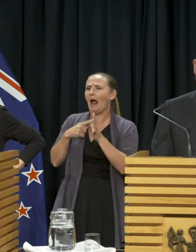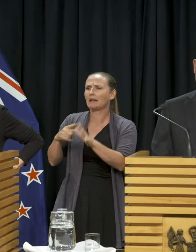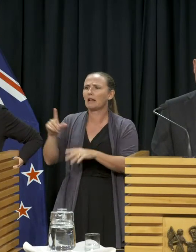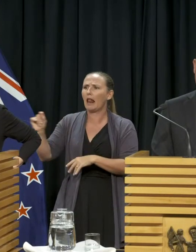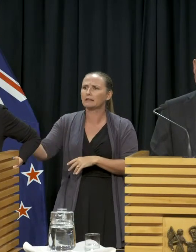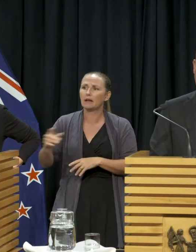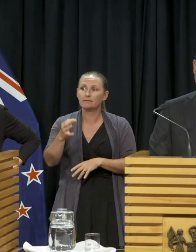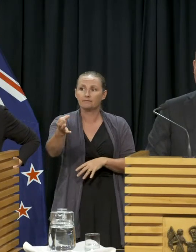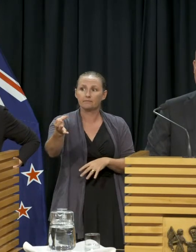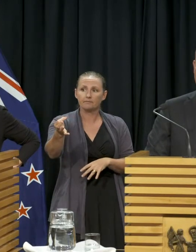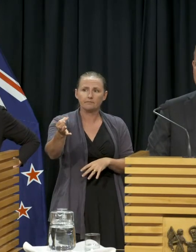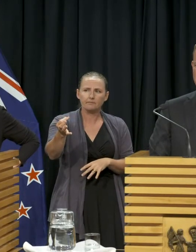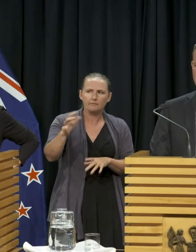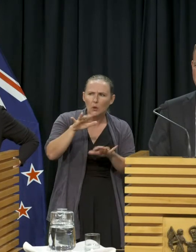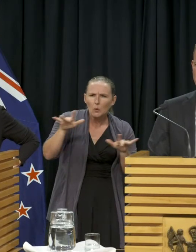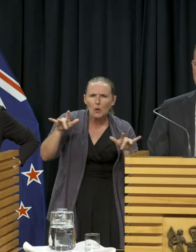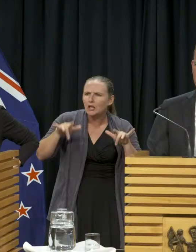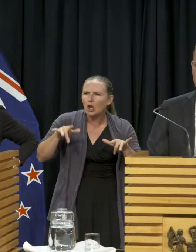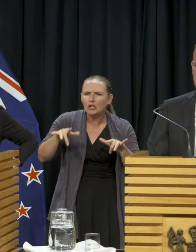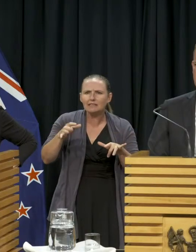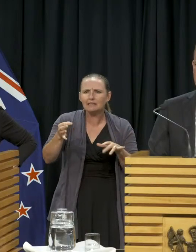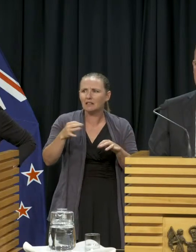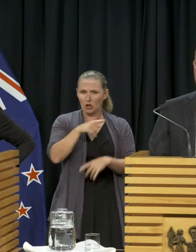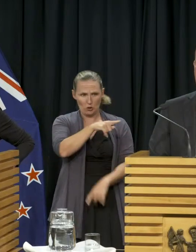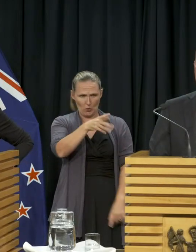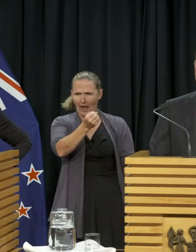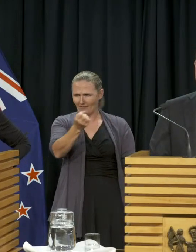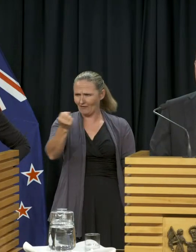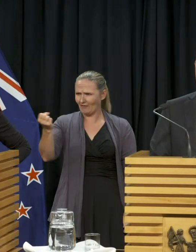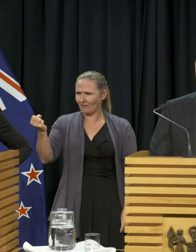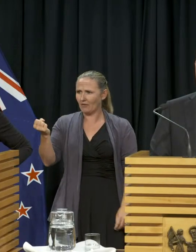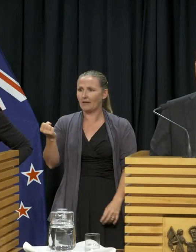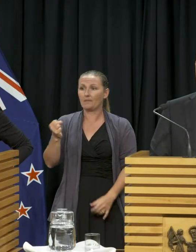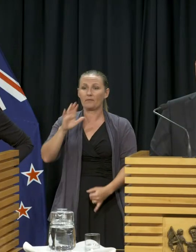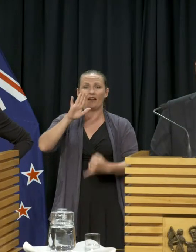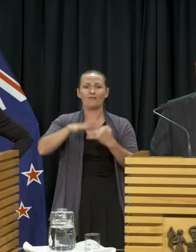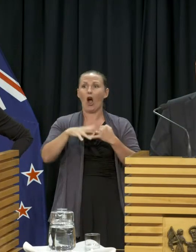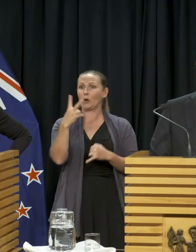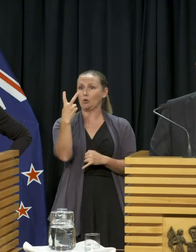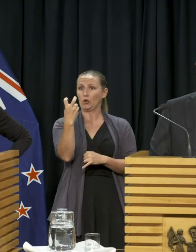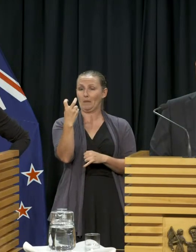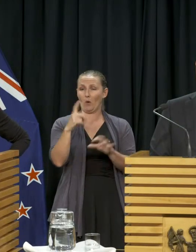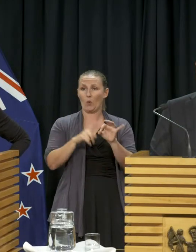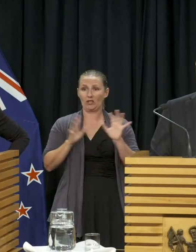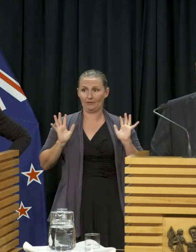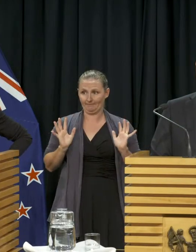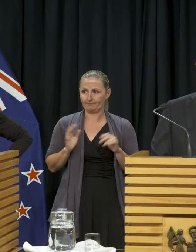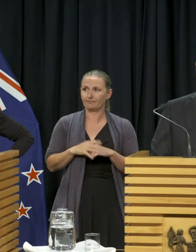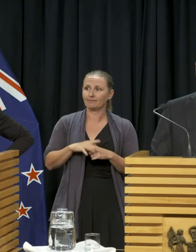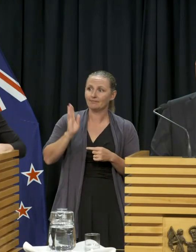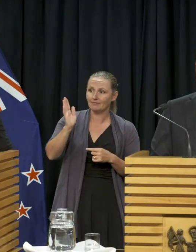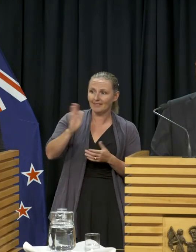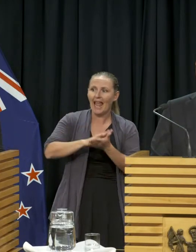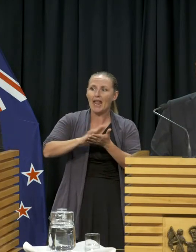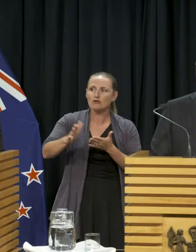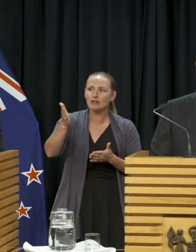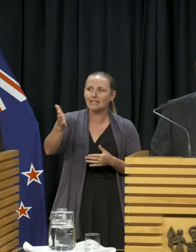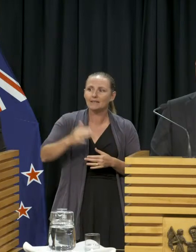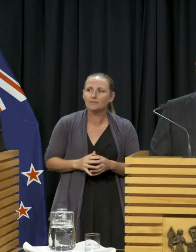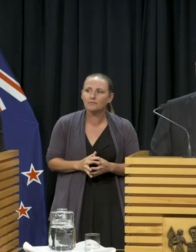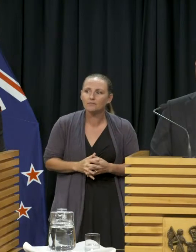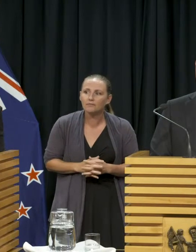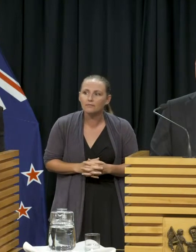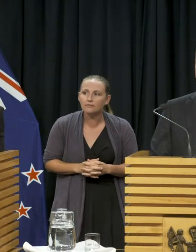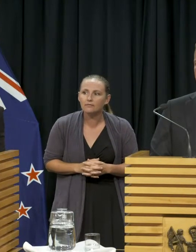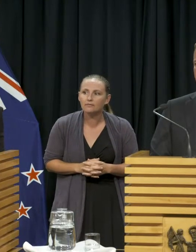Just check who hasn't asked a question. Everyone has, so I'm going to take final two. Yes, I'll give you one, Henry, and then I'm going to finish with you, Joe.